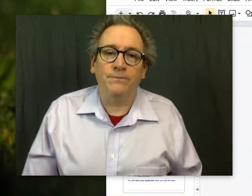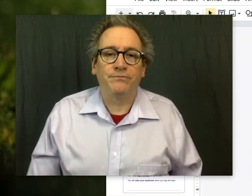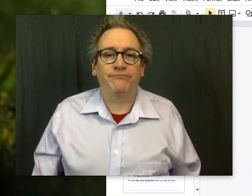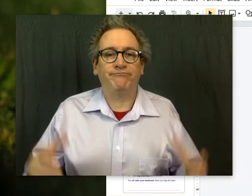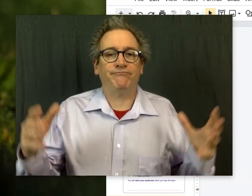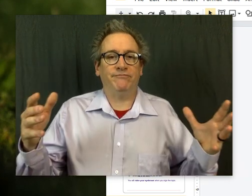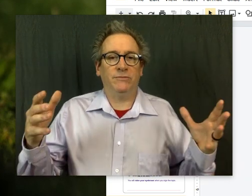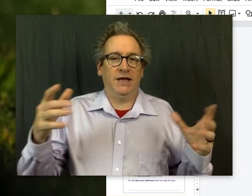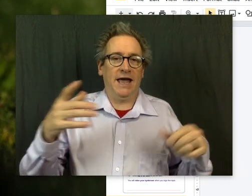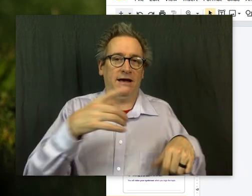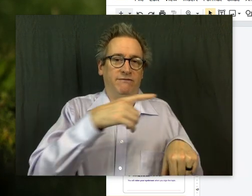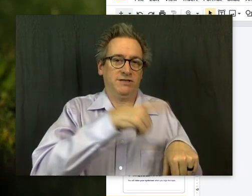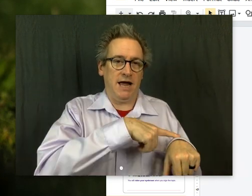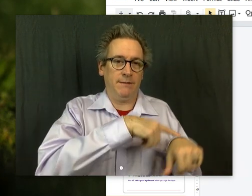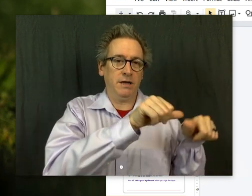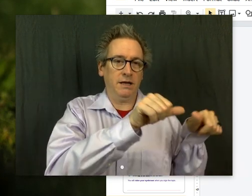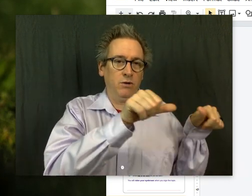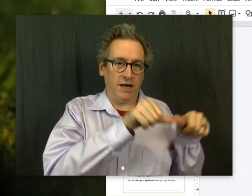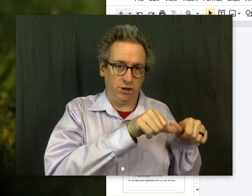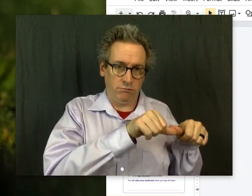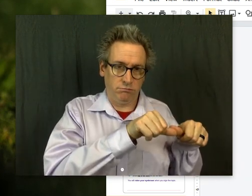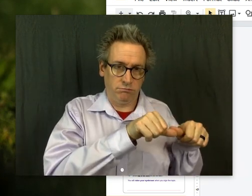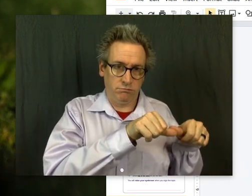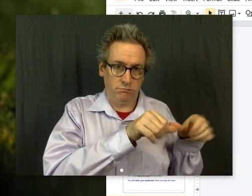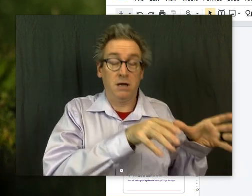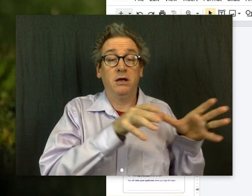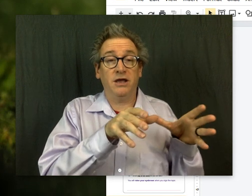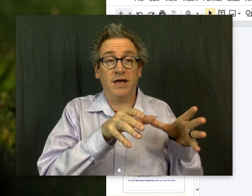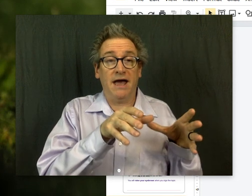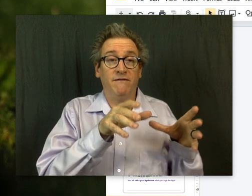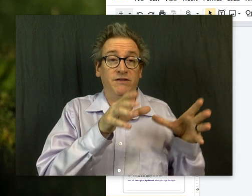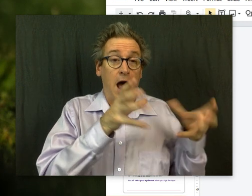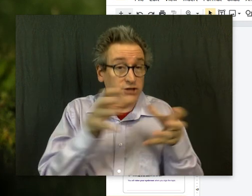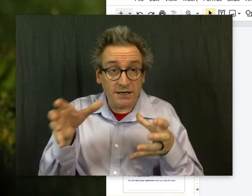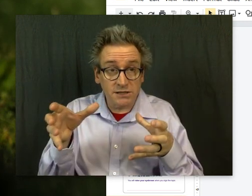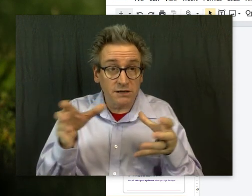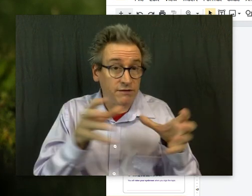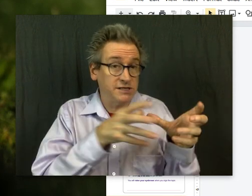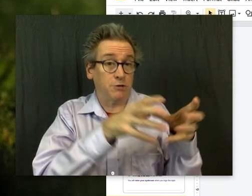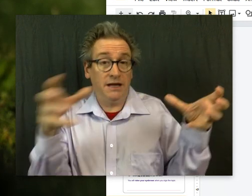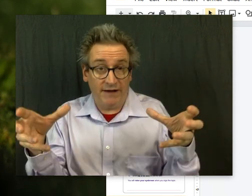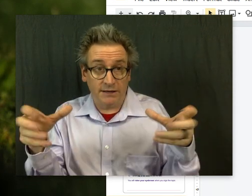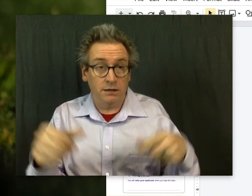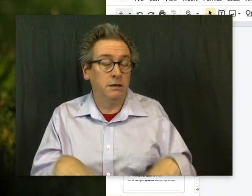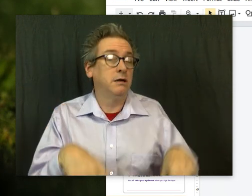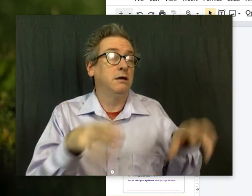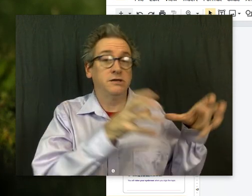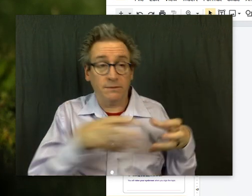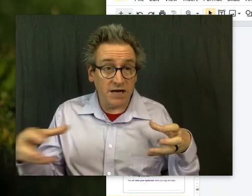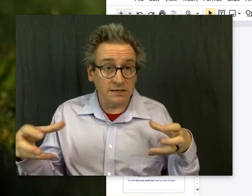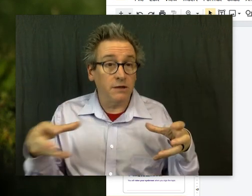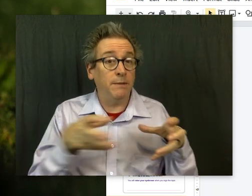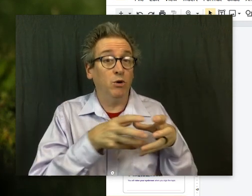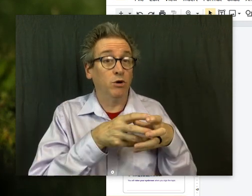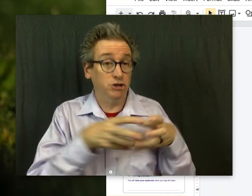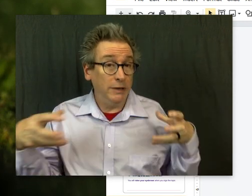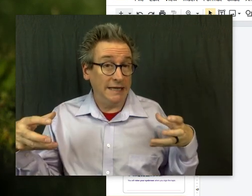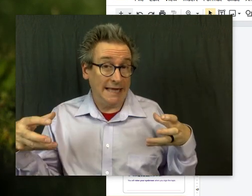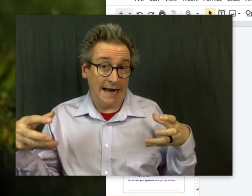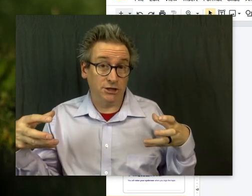So we have time and location. Then we have the objects, things that are being affected. Subject, people